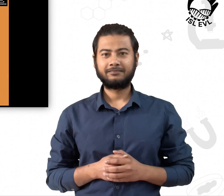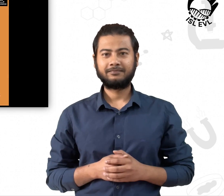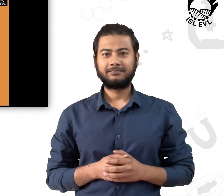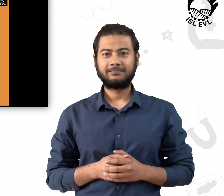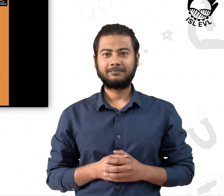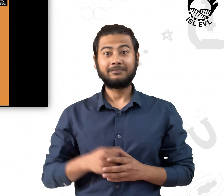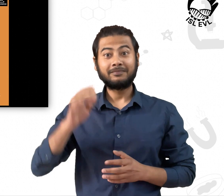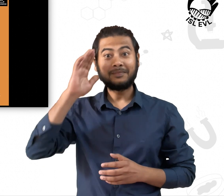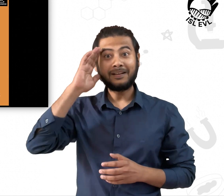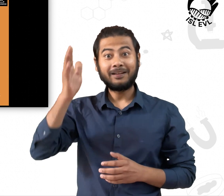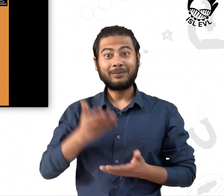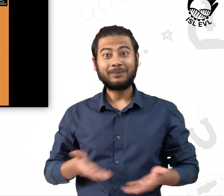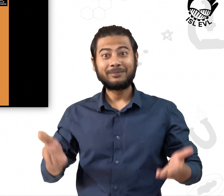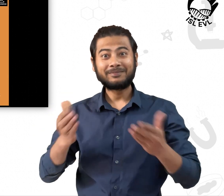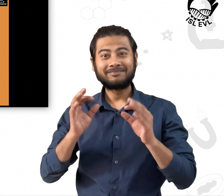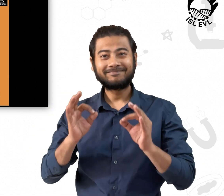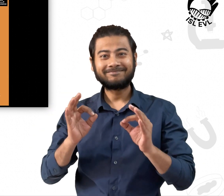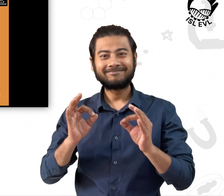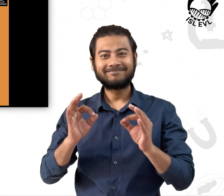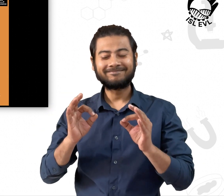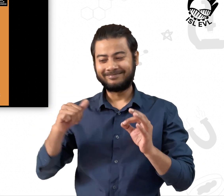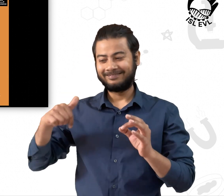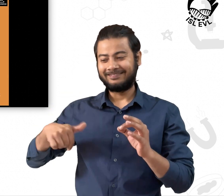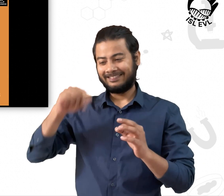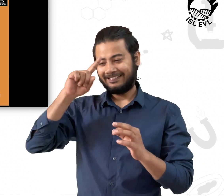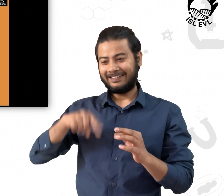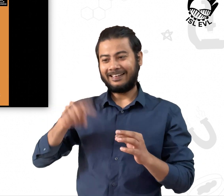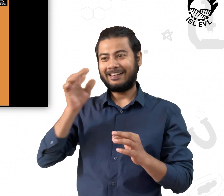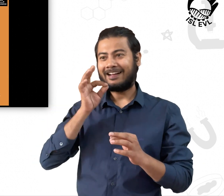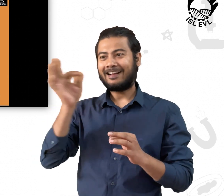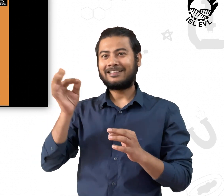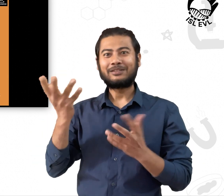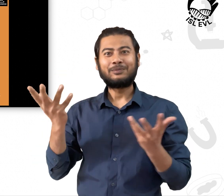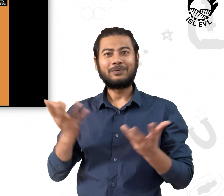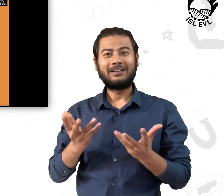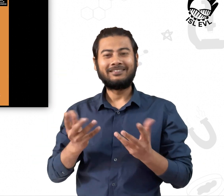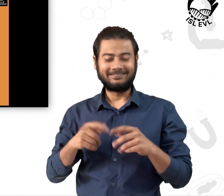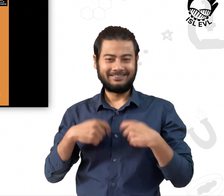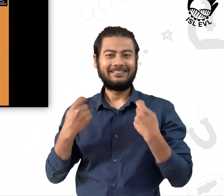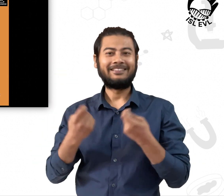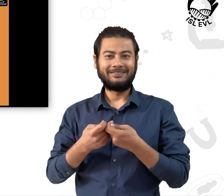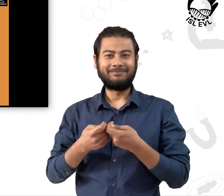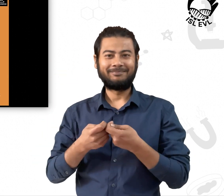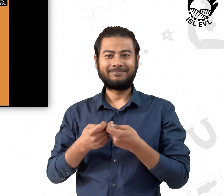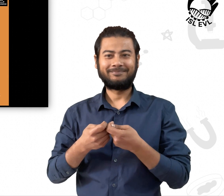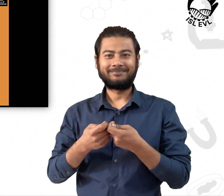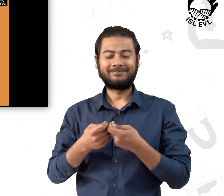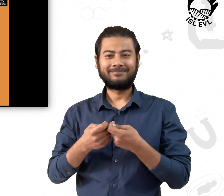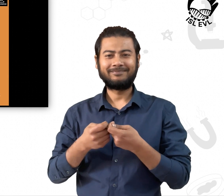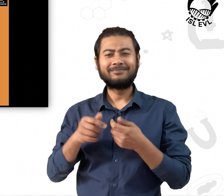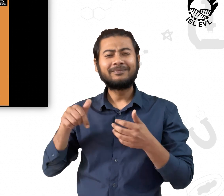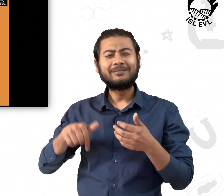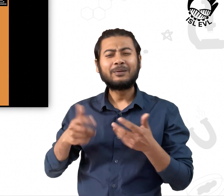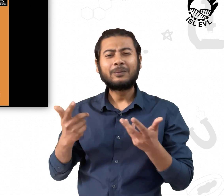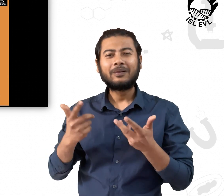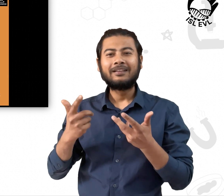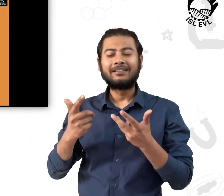Hi everyone, I'm Utsuka. I am Jigyasa and you're you are listening to India Asks Why, a science